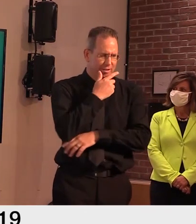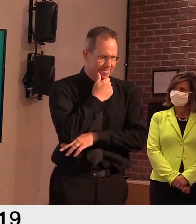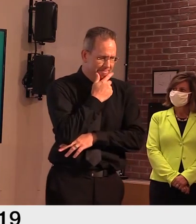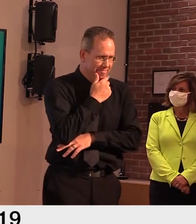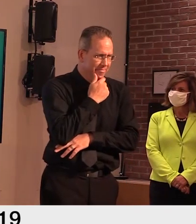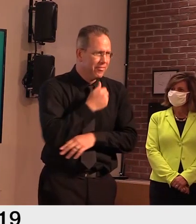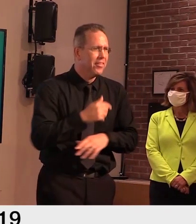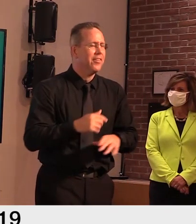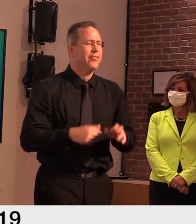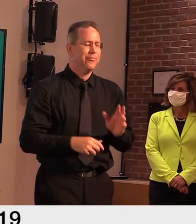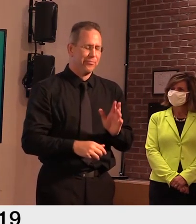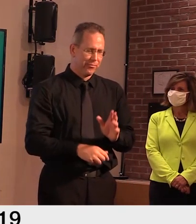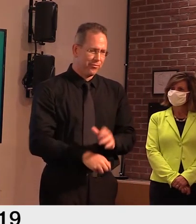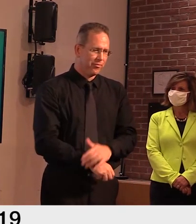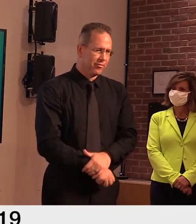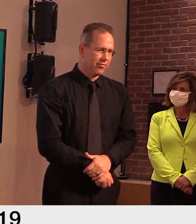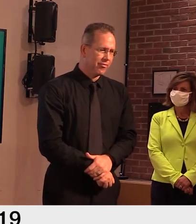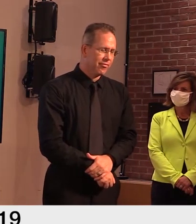were wearing a mask versus not?